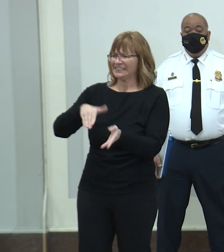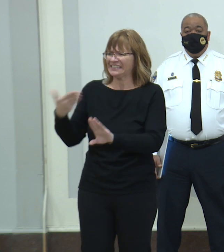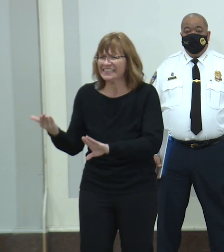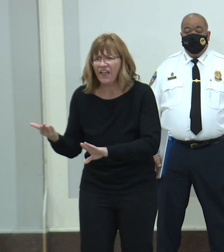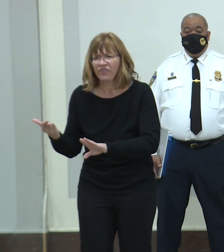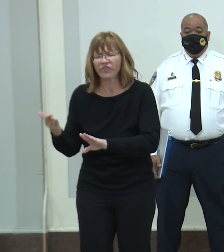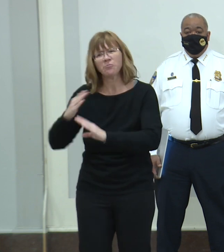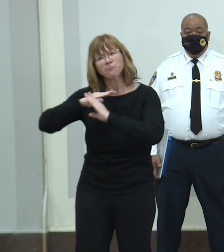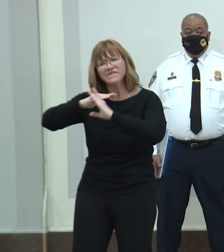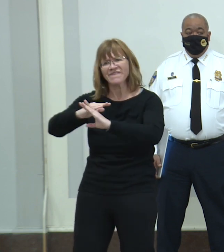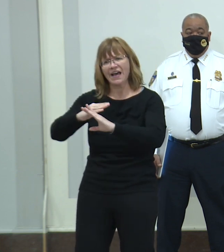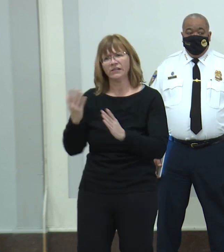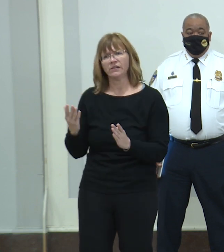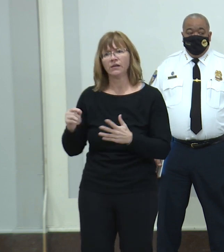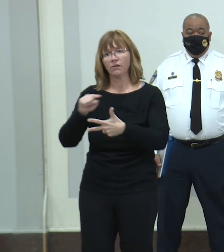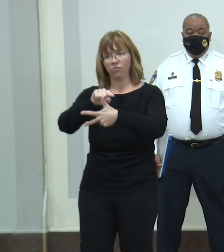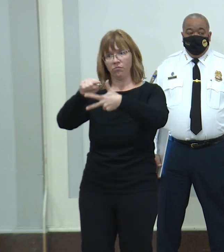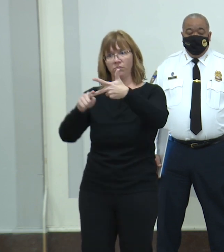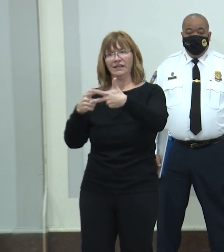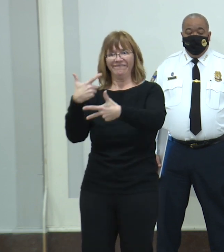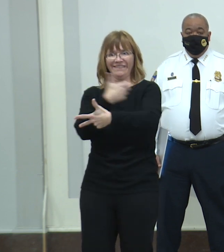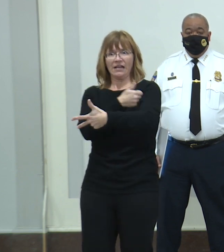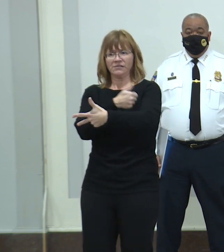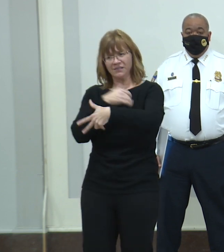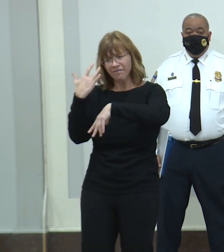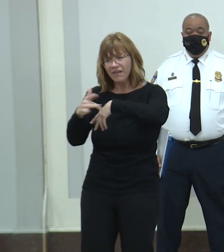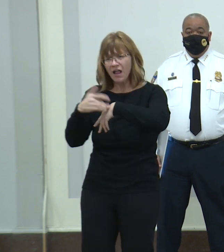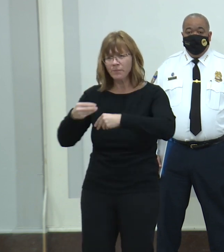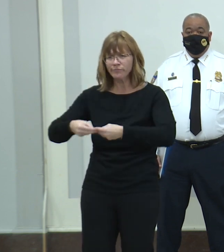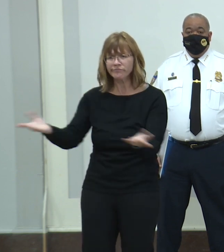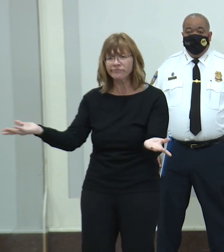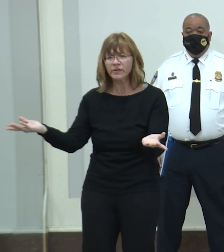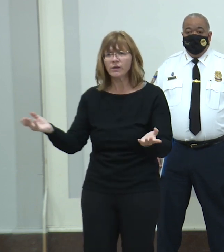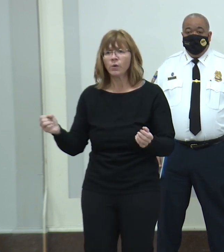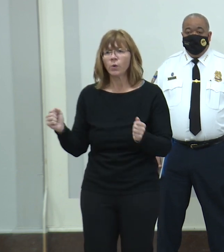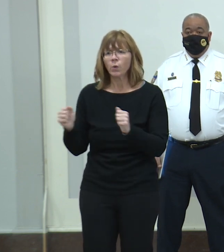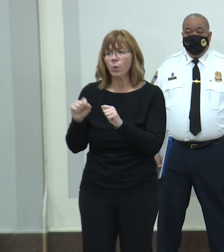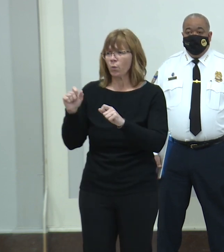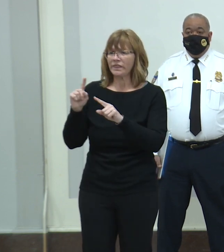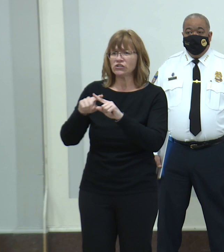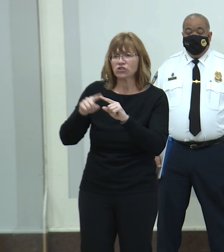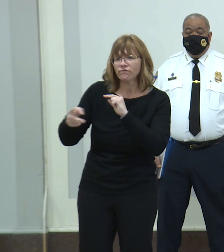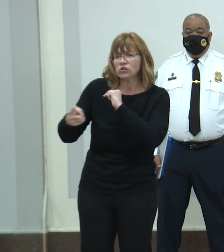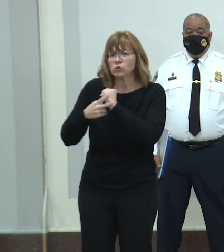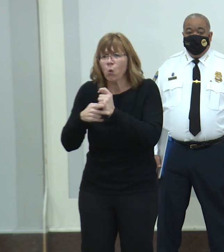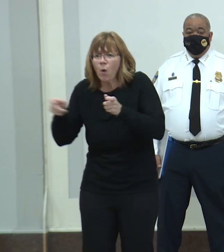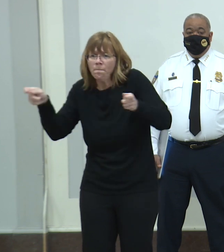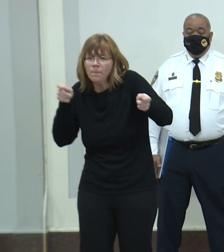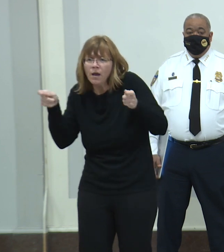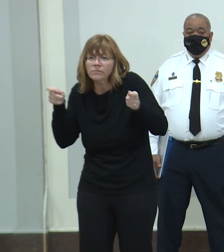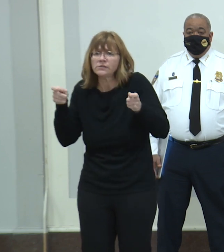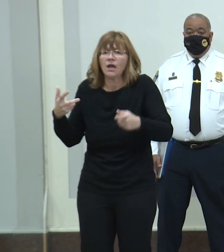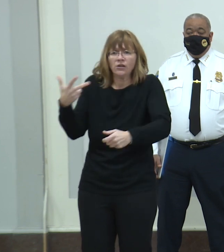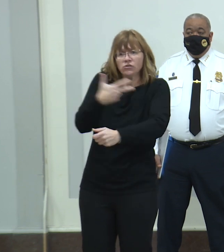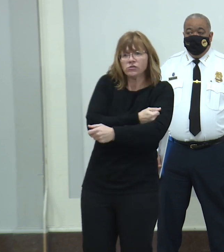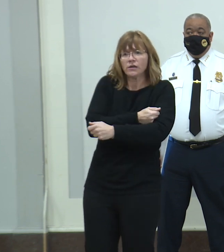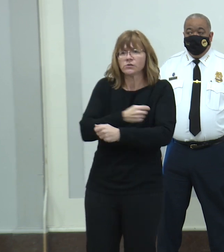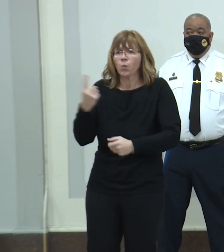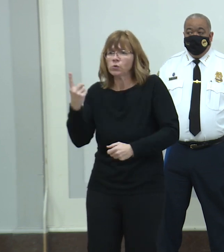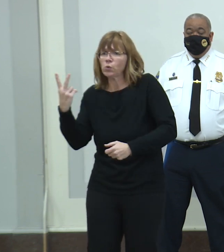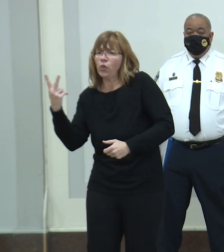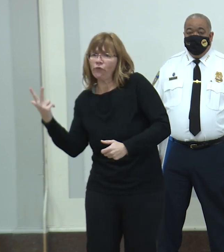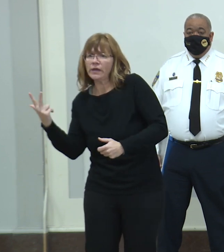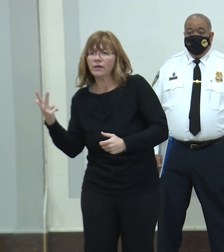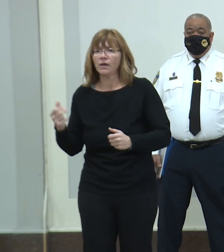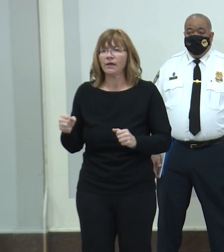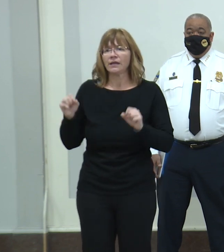types of vaccines available for use, especially ones with different storage and handling requirements as well as dosing requirements, can offer more options